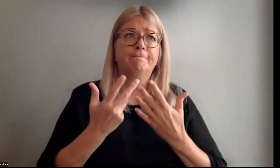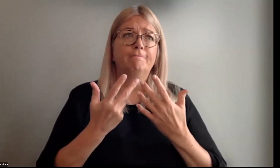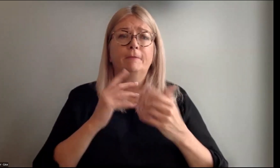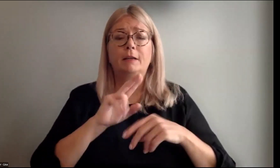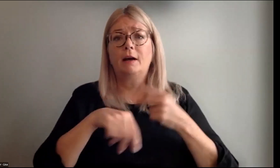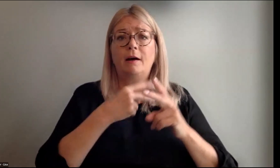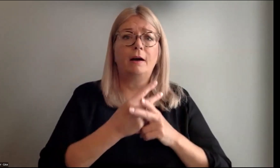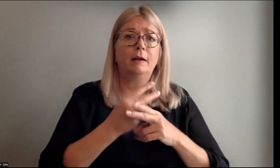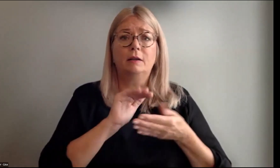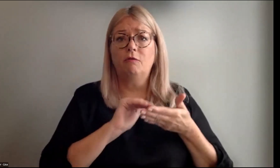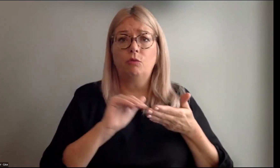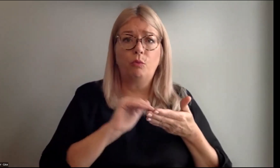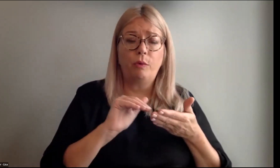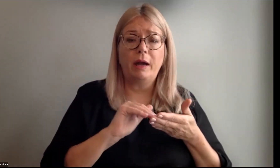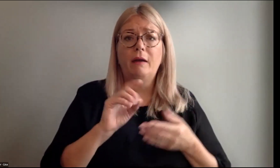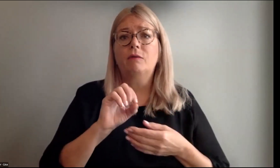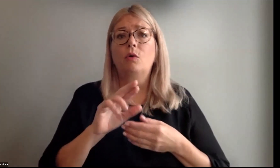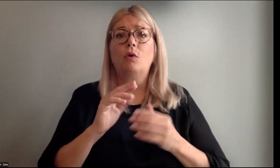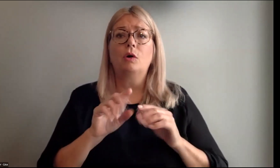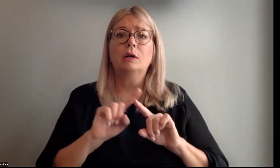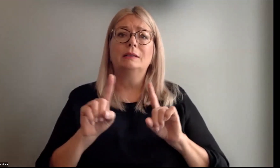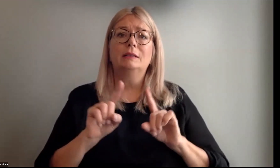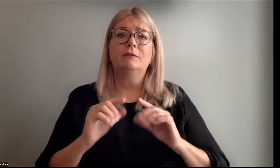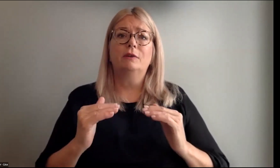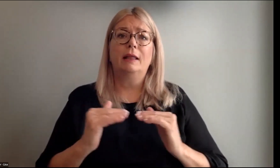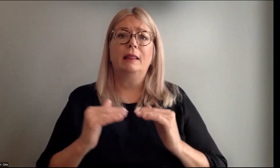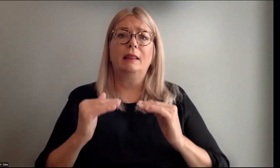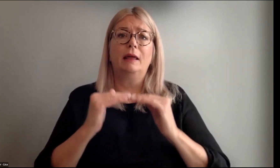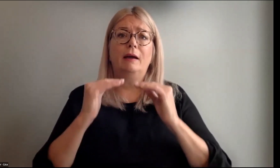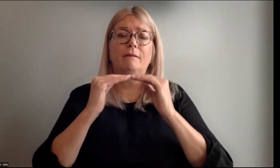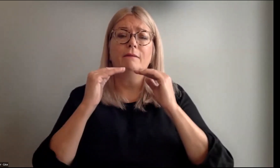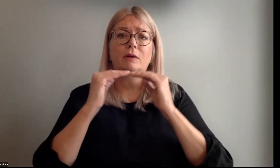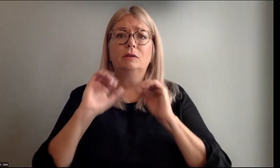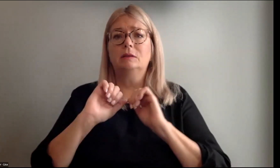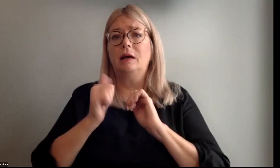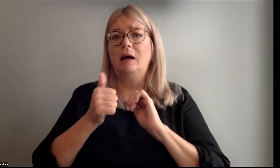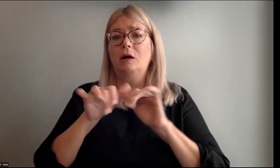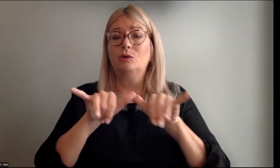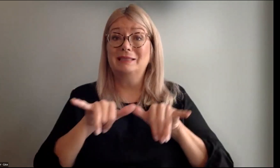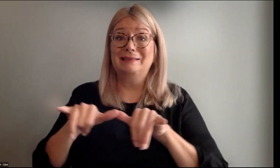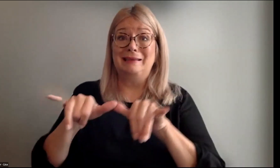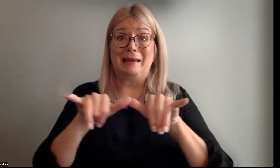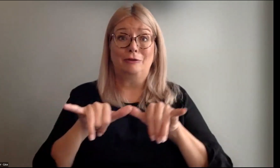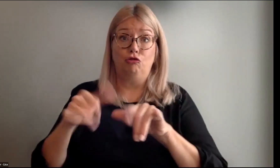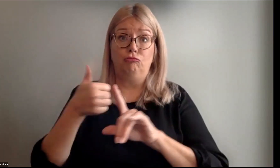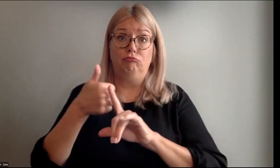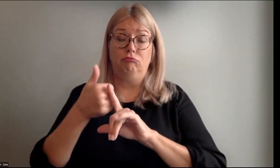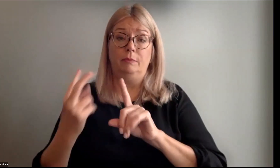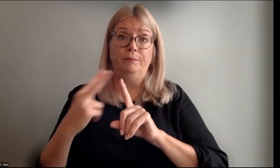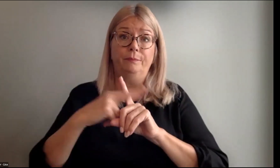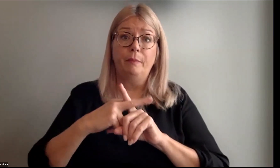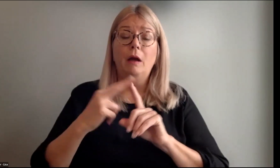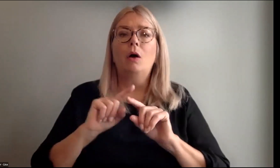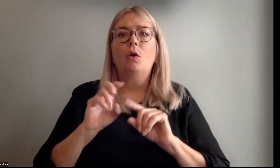or different sort of levels of how the standard is applied, or if it is going to be simply there